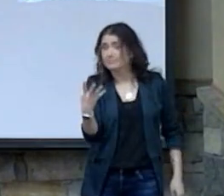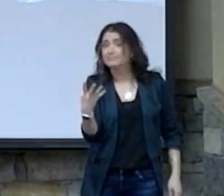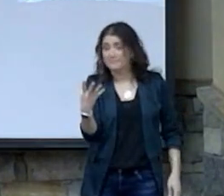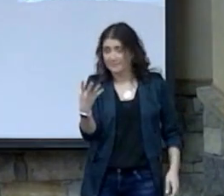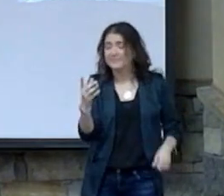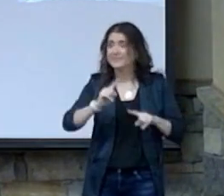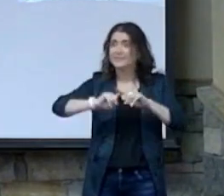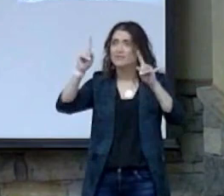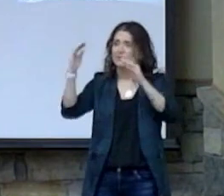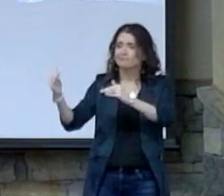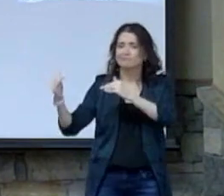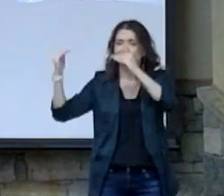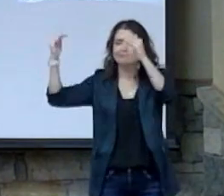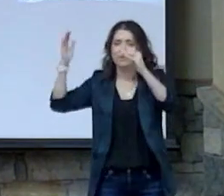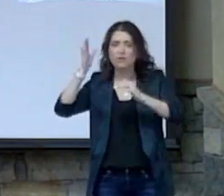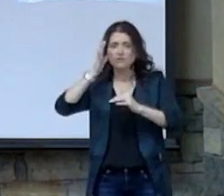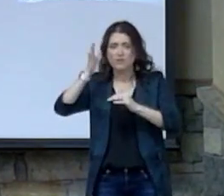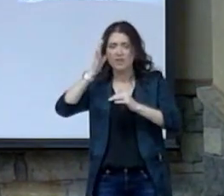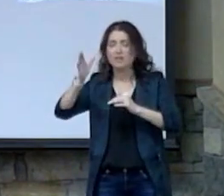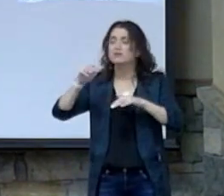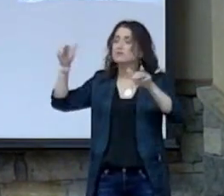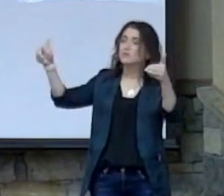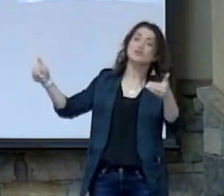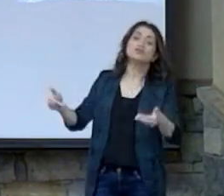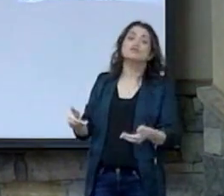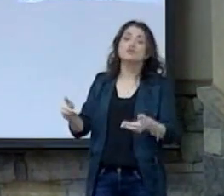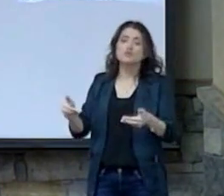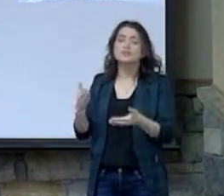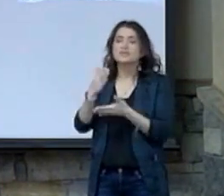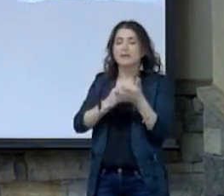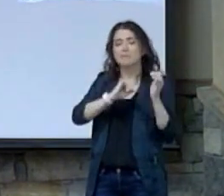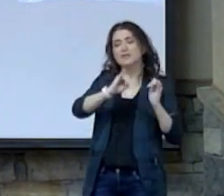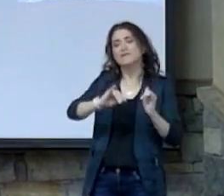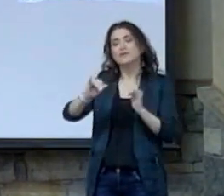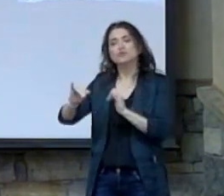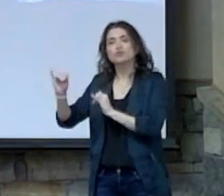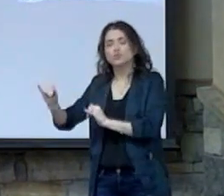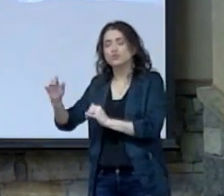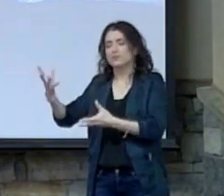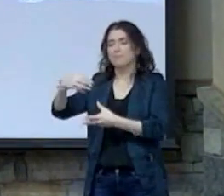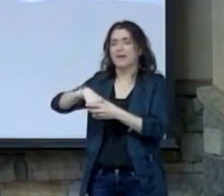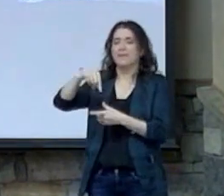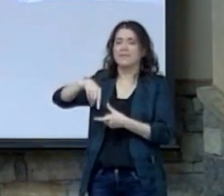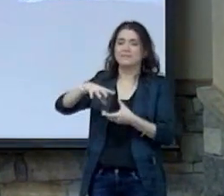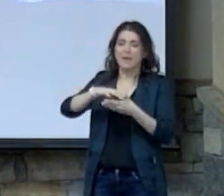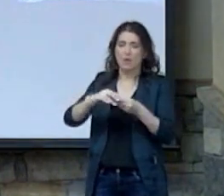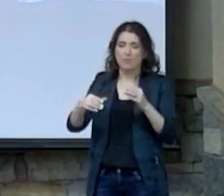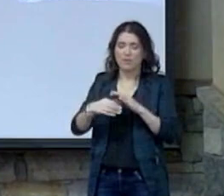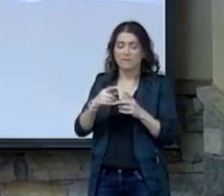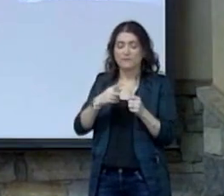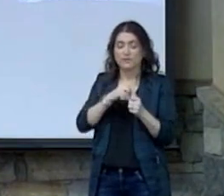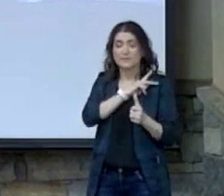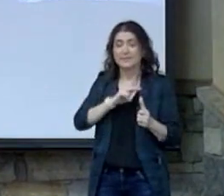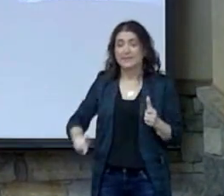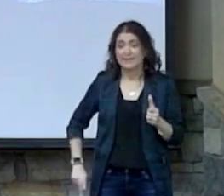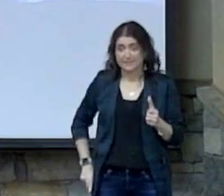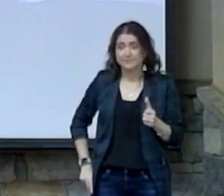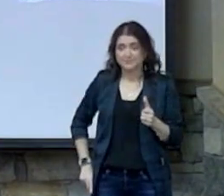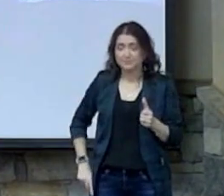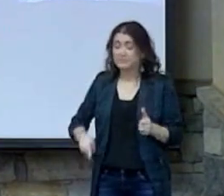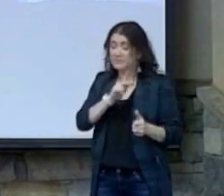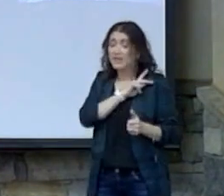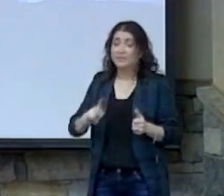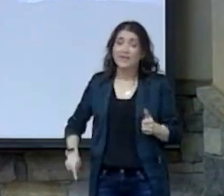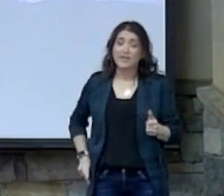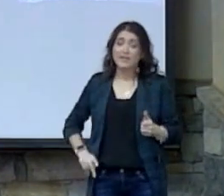to a different level. So he introduces some individuals that make up this parable. The king. The king ultimately